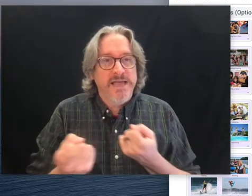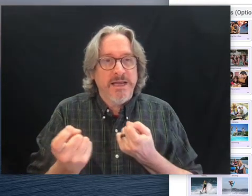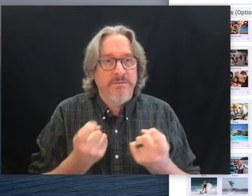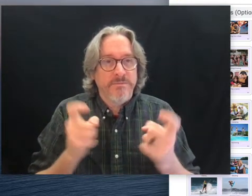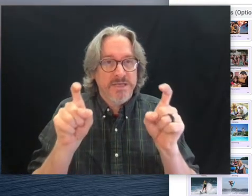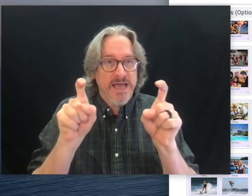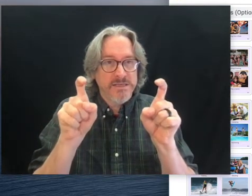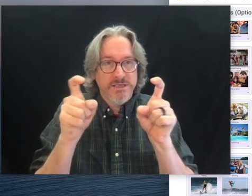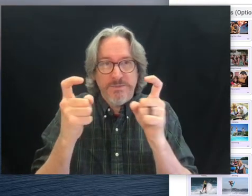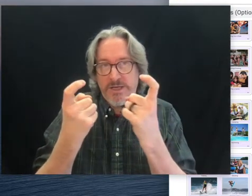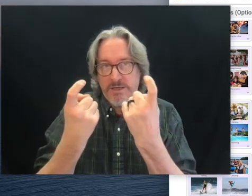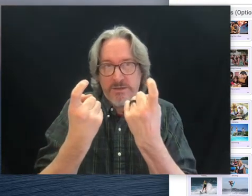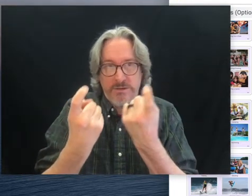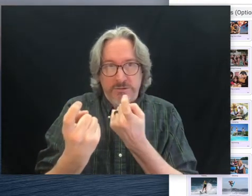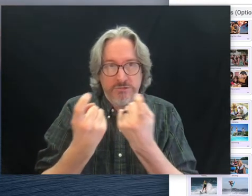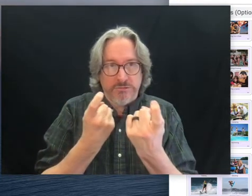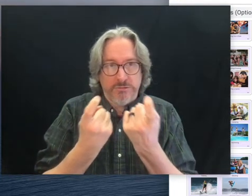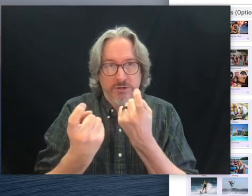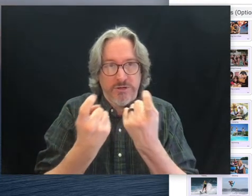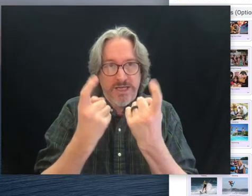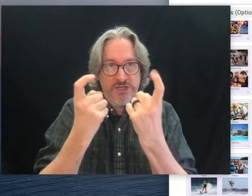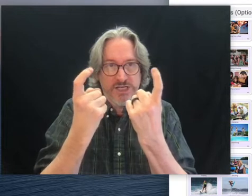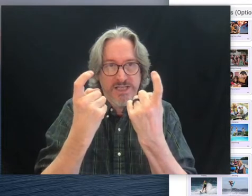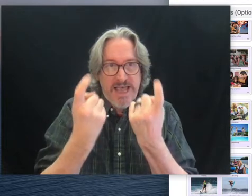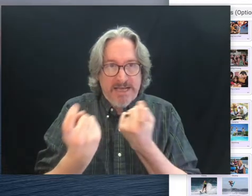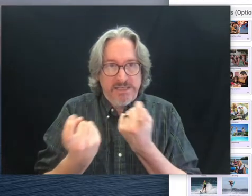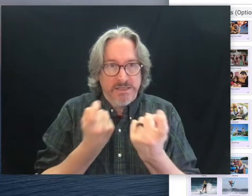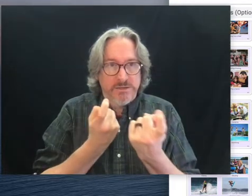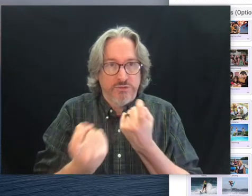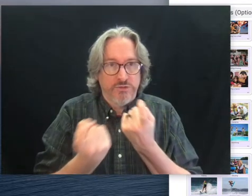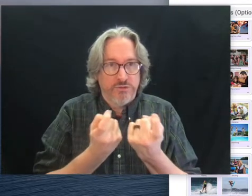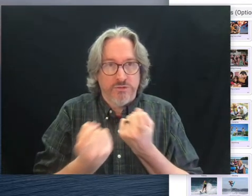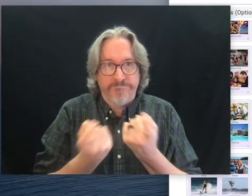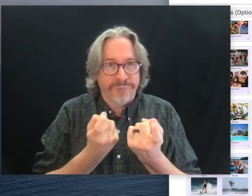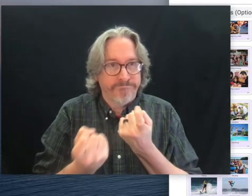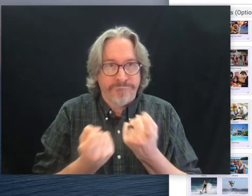Ice skating tends to be just the X's.